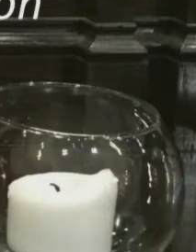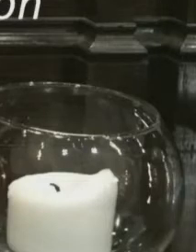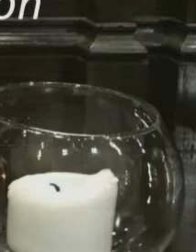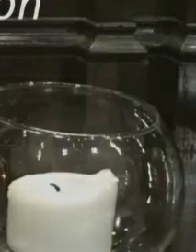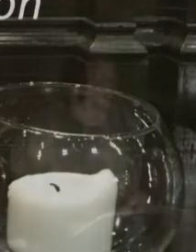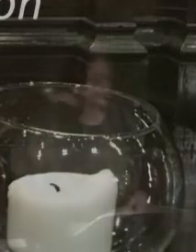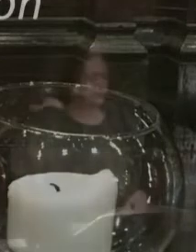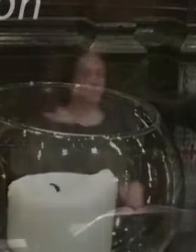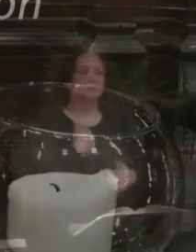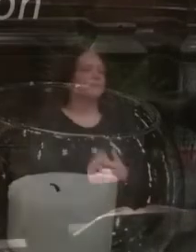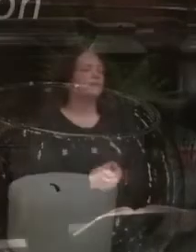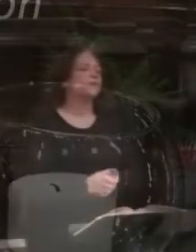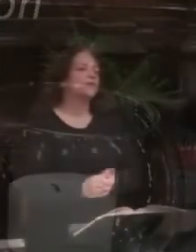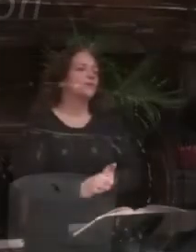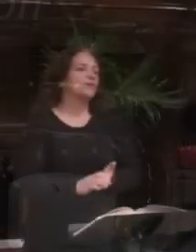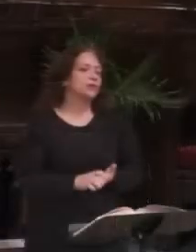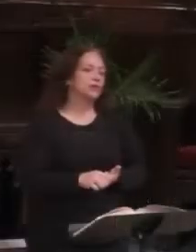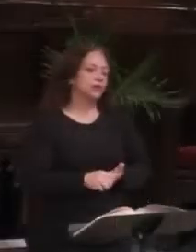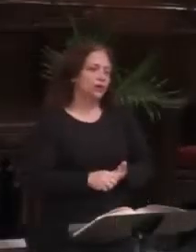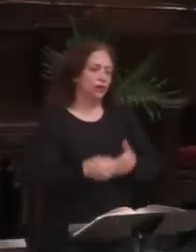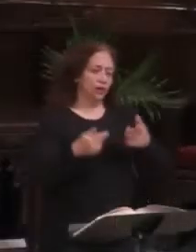Friends, as we move into